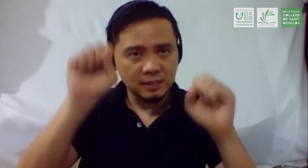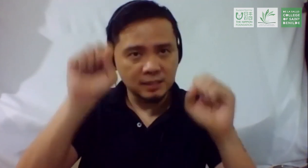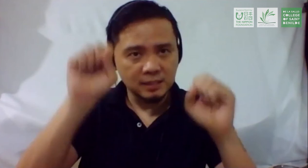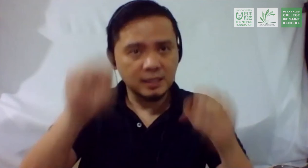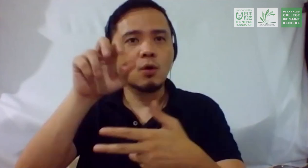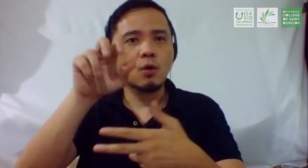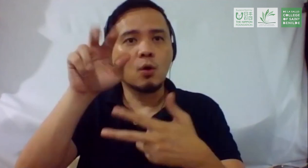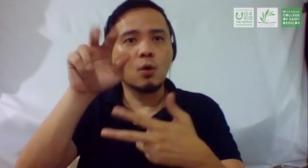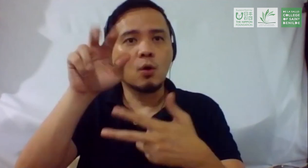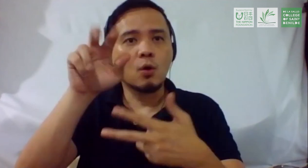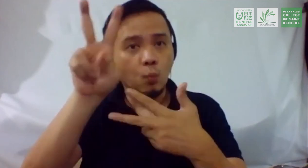So we have basically